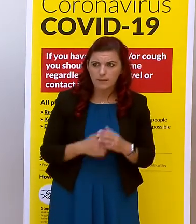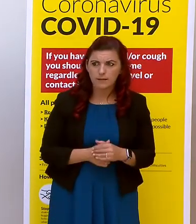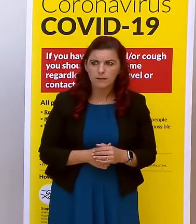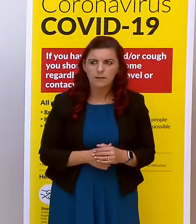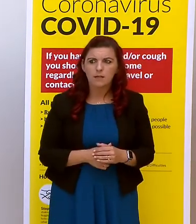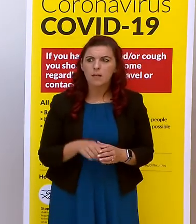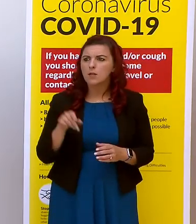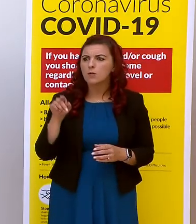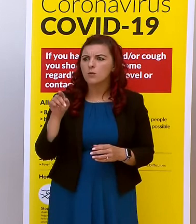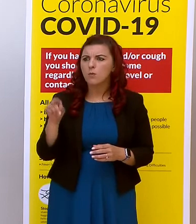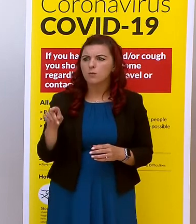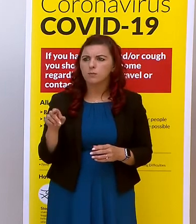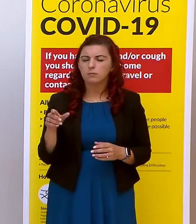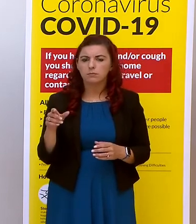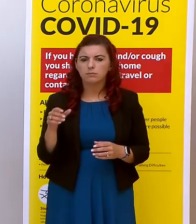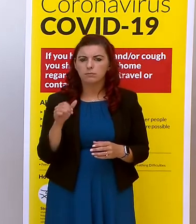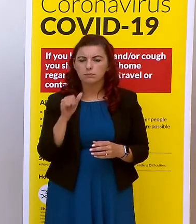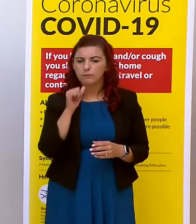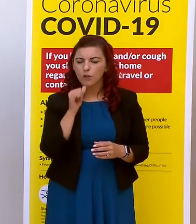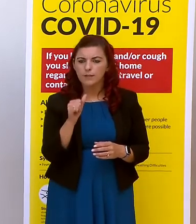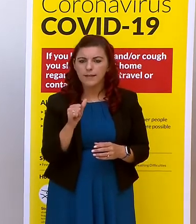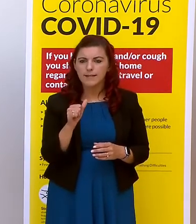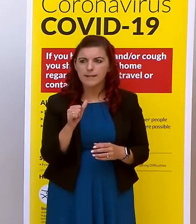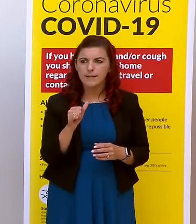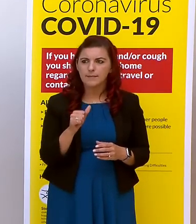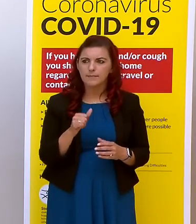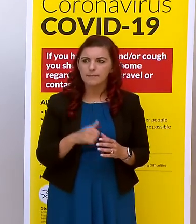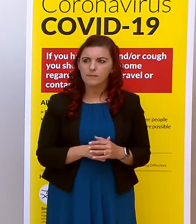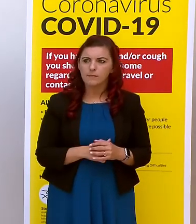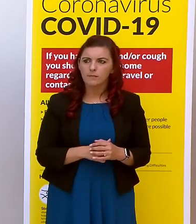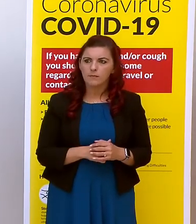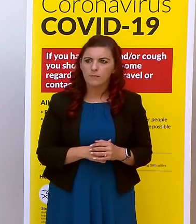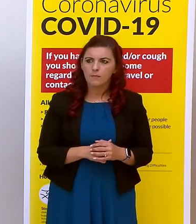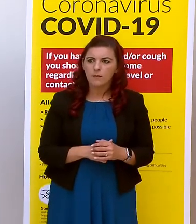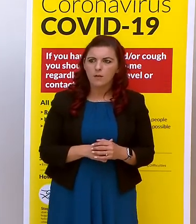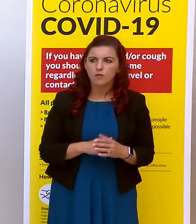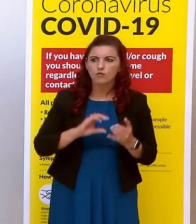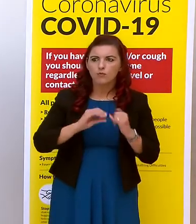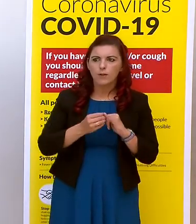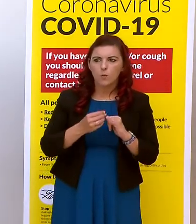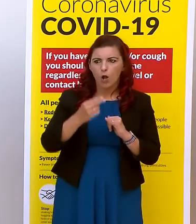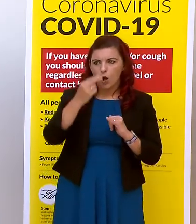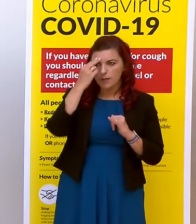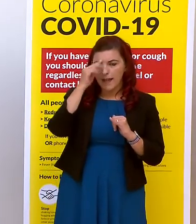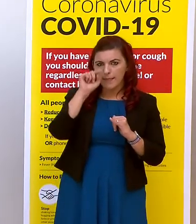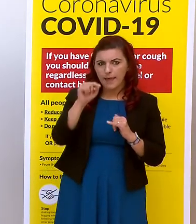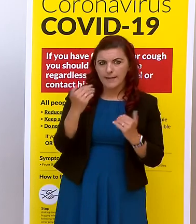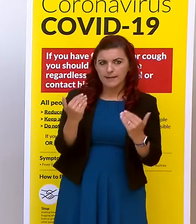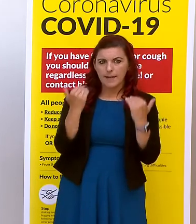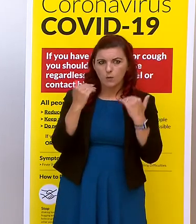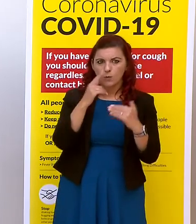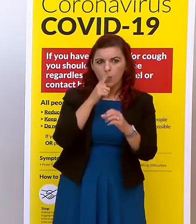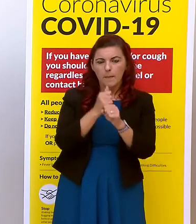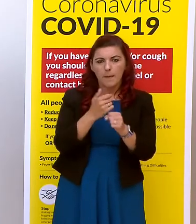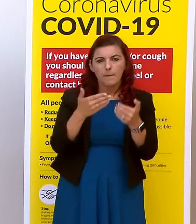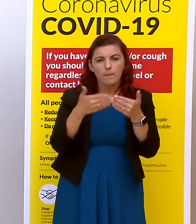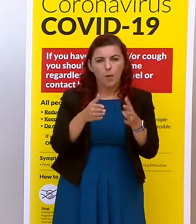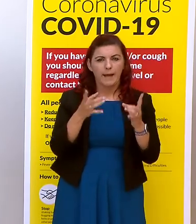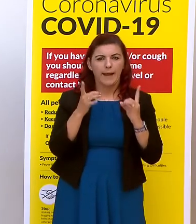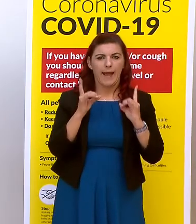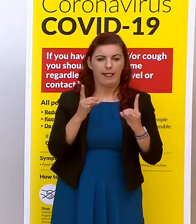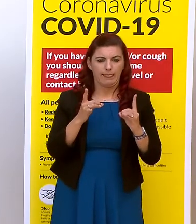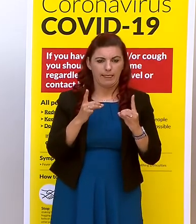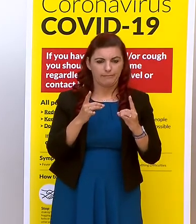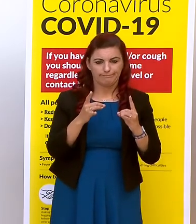hear the interview, first of all. In strictest terms, interpreting that, there were packages. These were public health measures that were introduced,